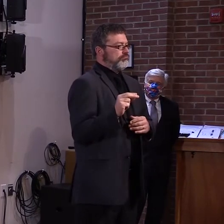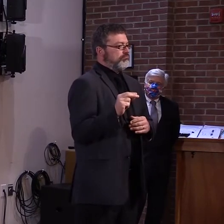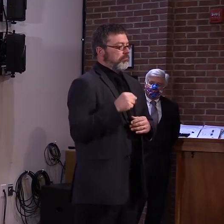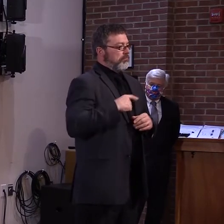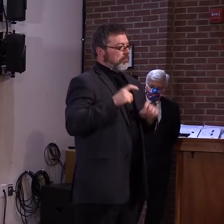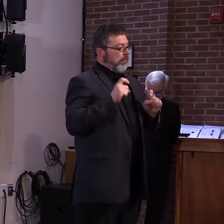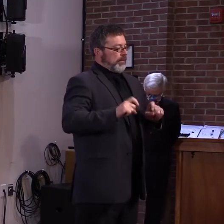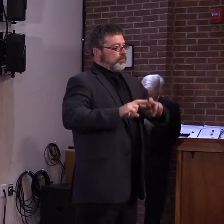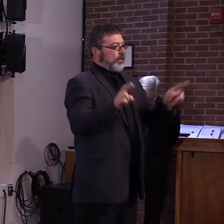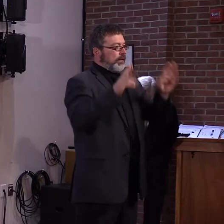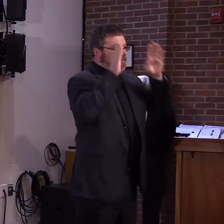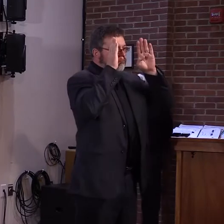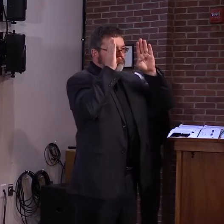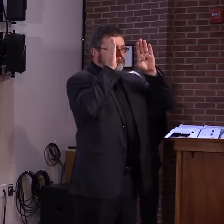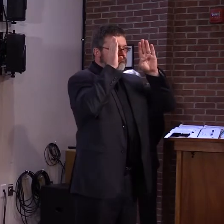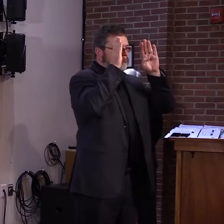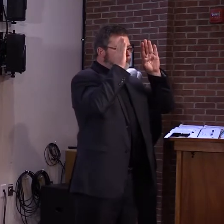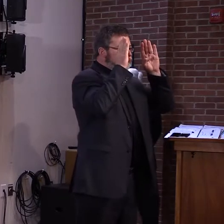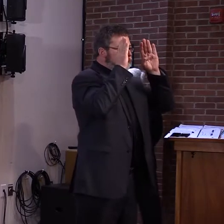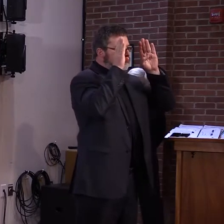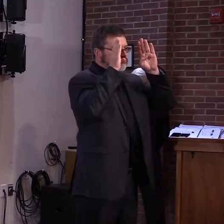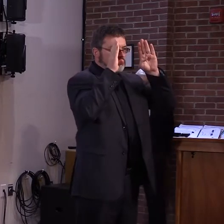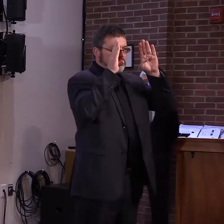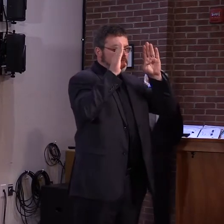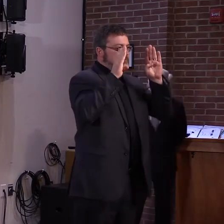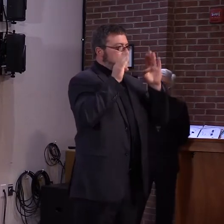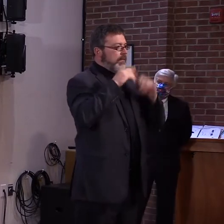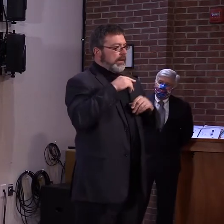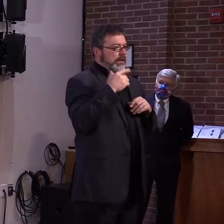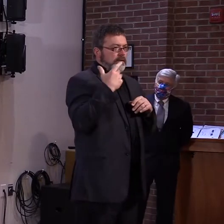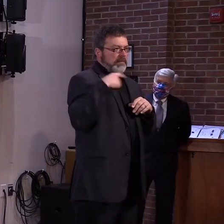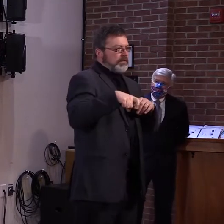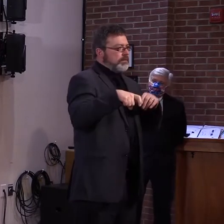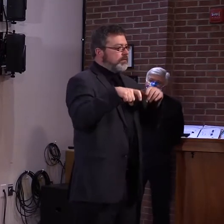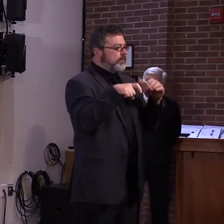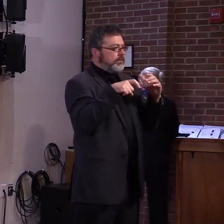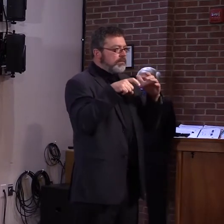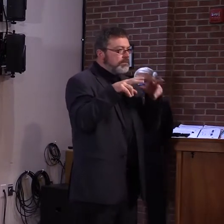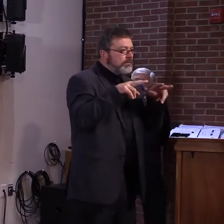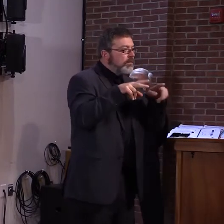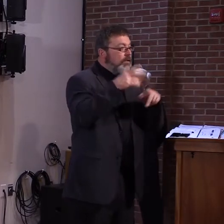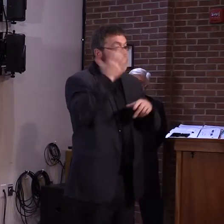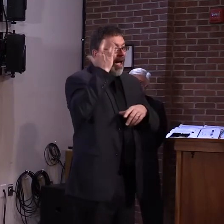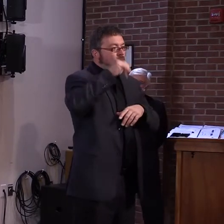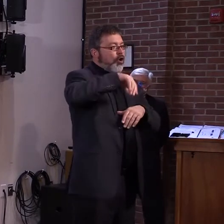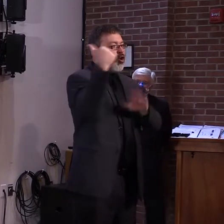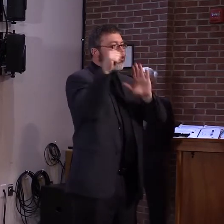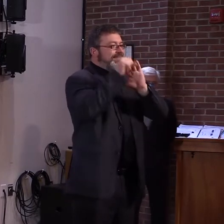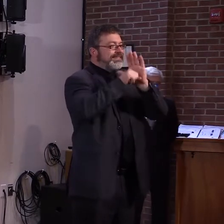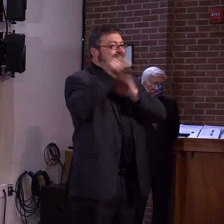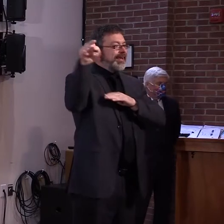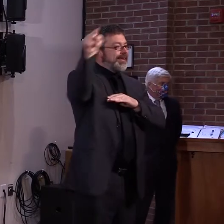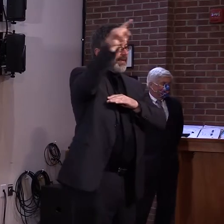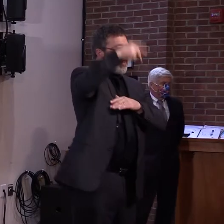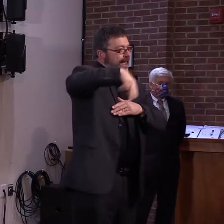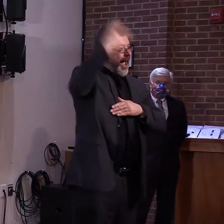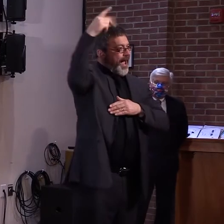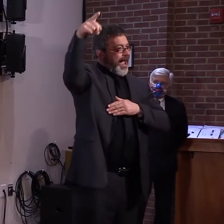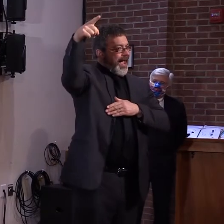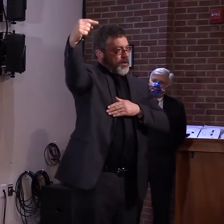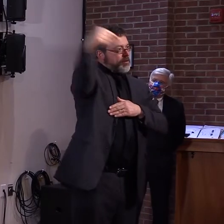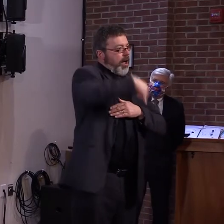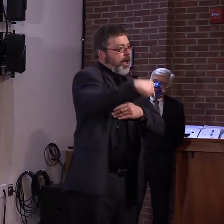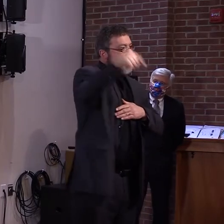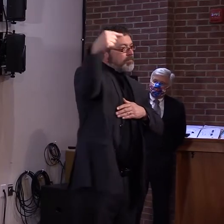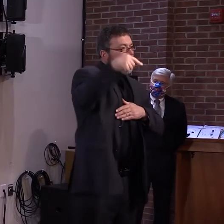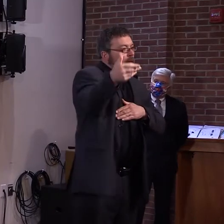sure that we're not bringing people in from other states that may be at high-risk counties to come visit students.